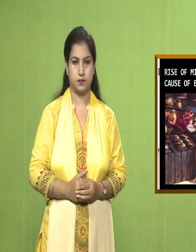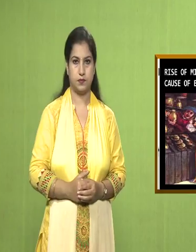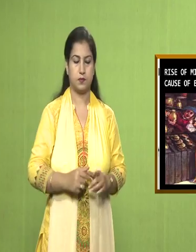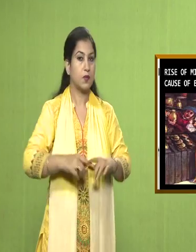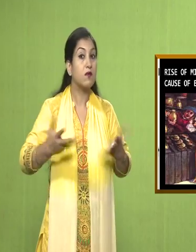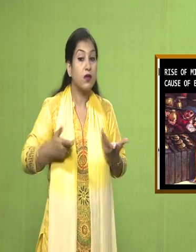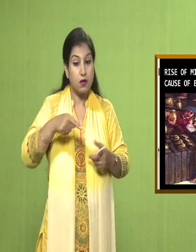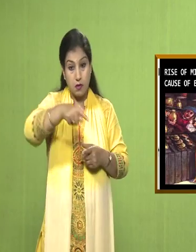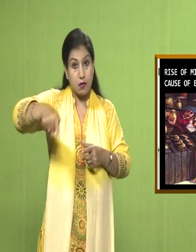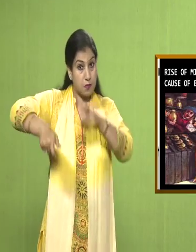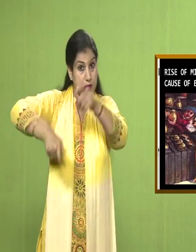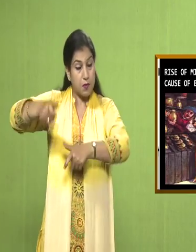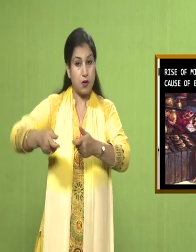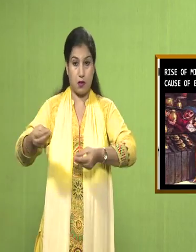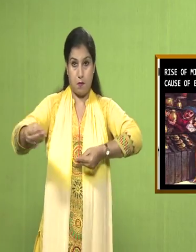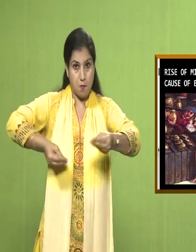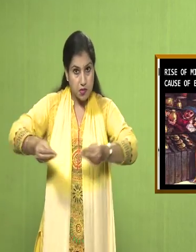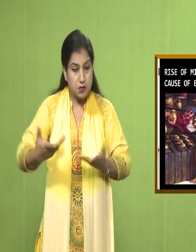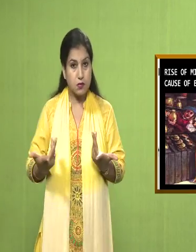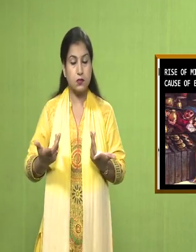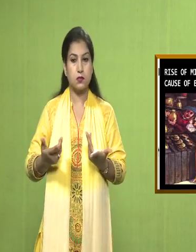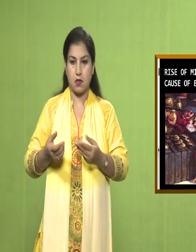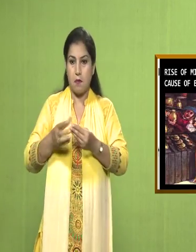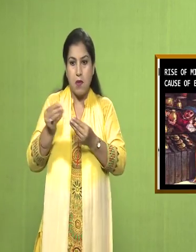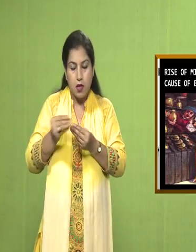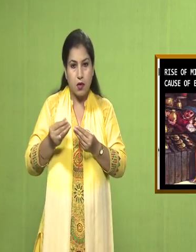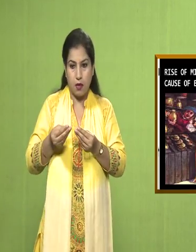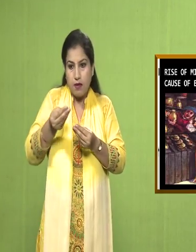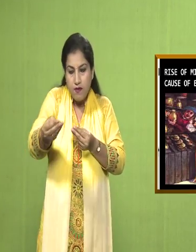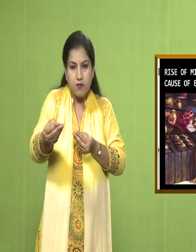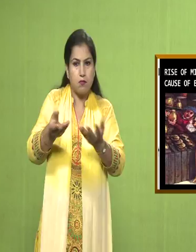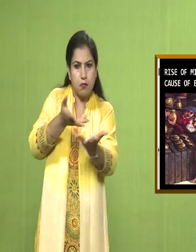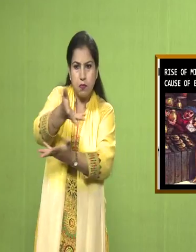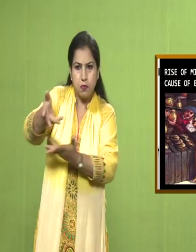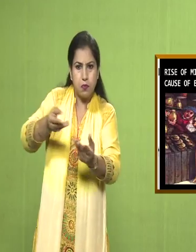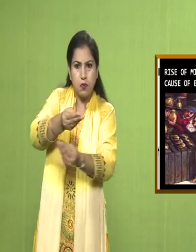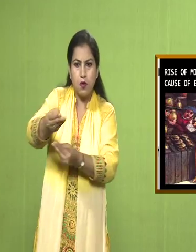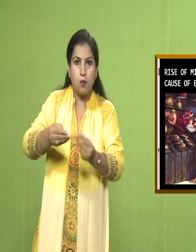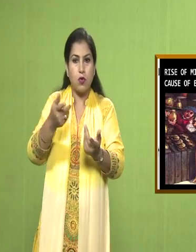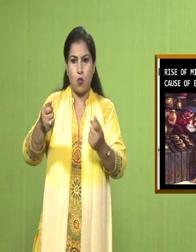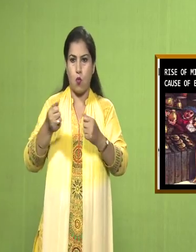As the businessmen and traders gave the king the money he required to maintain his army.